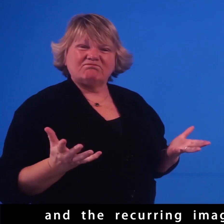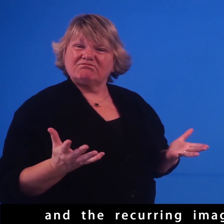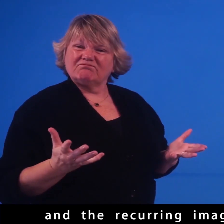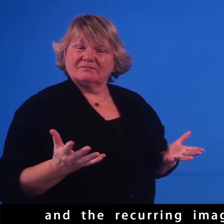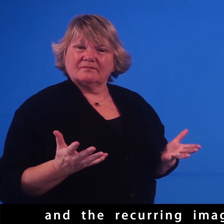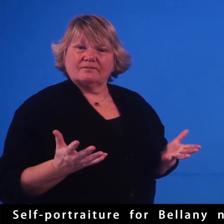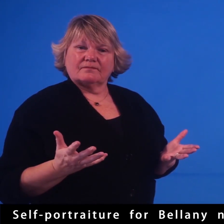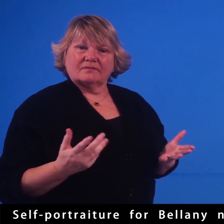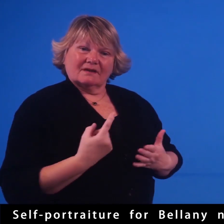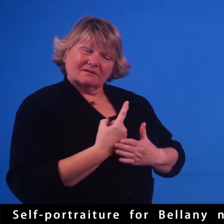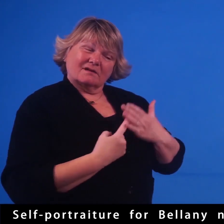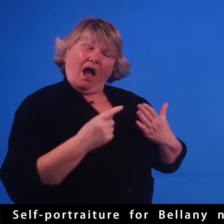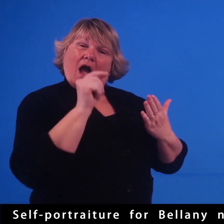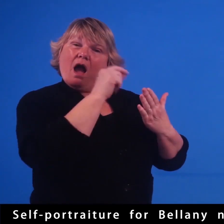tether.